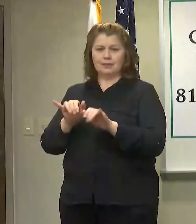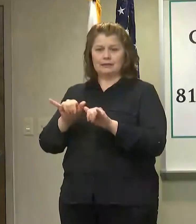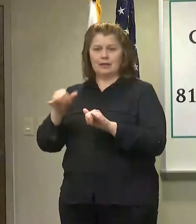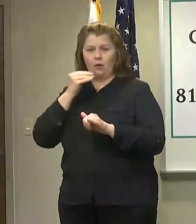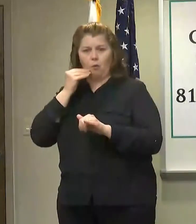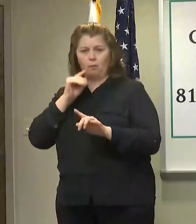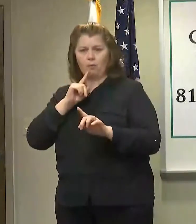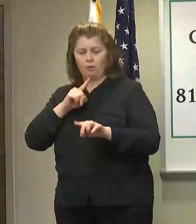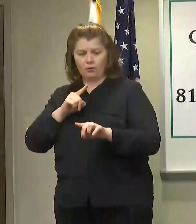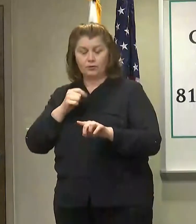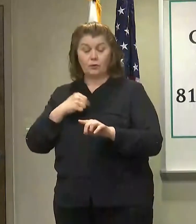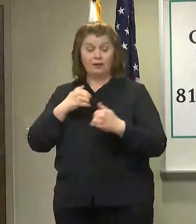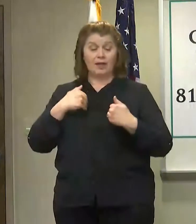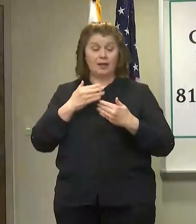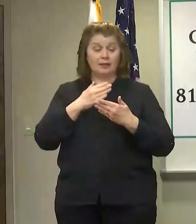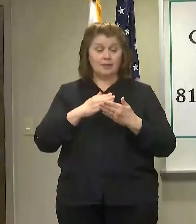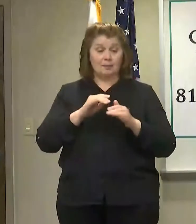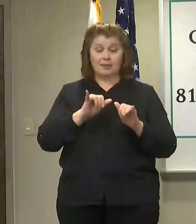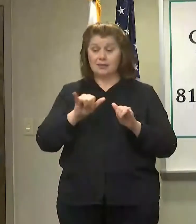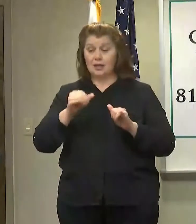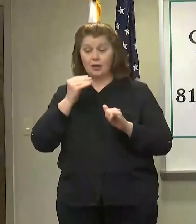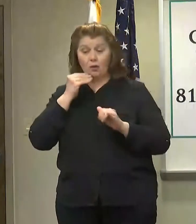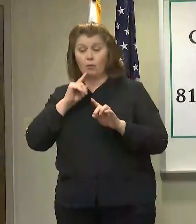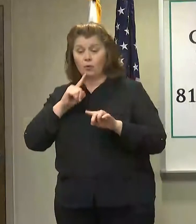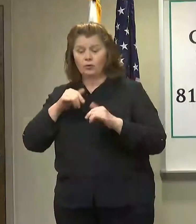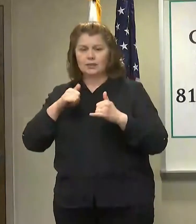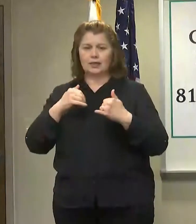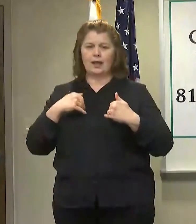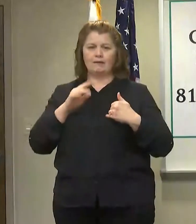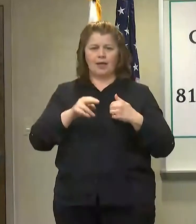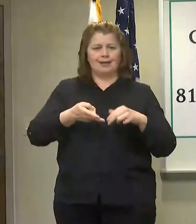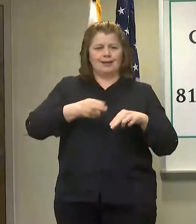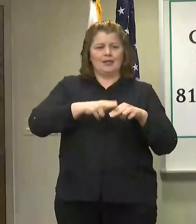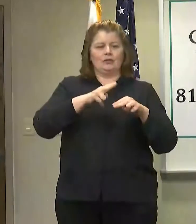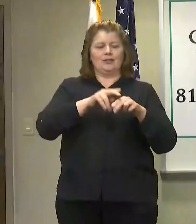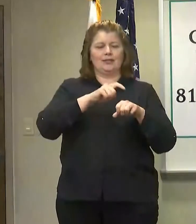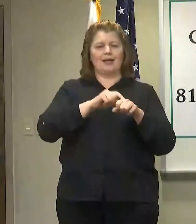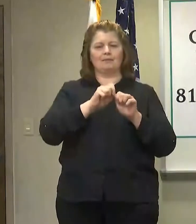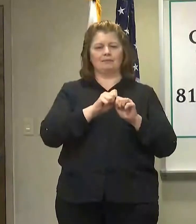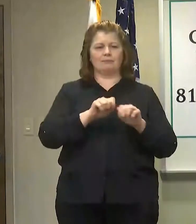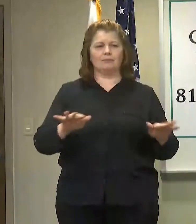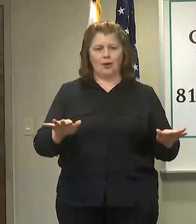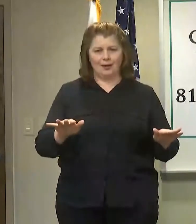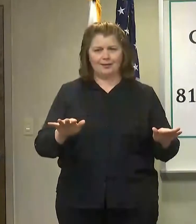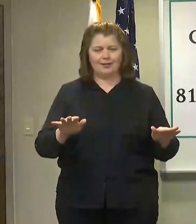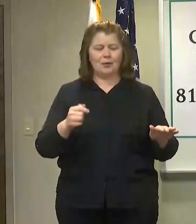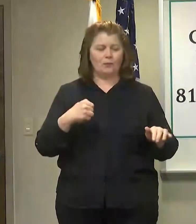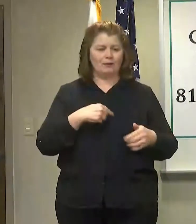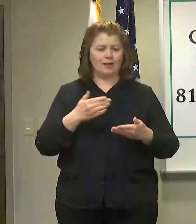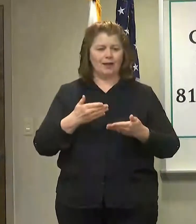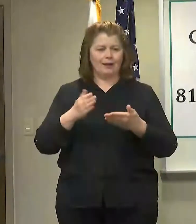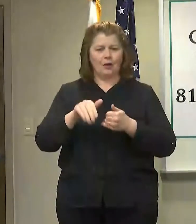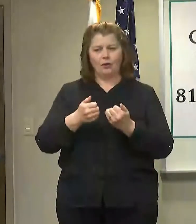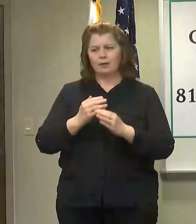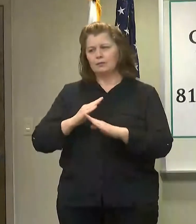rates, even when we've got the stay home, social distancing, and all of the other protective measures we've put in